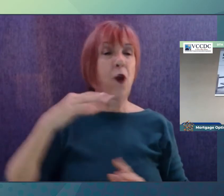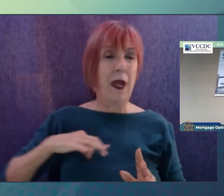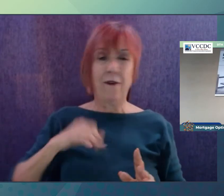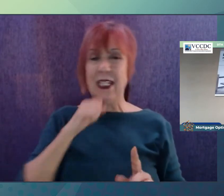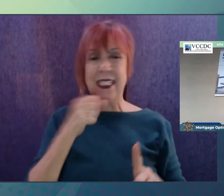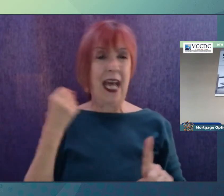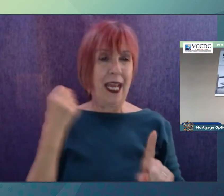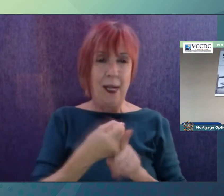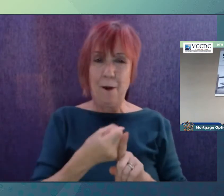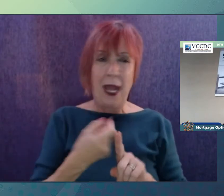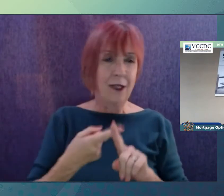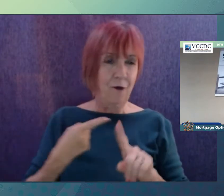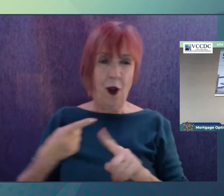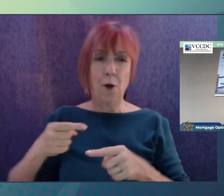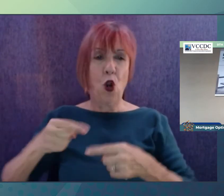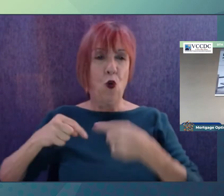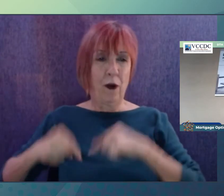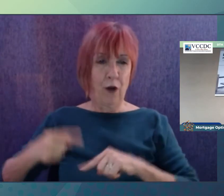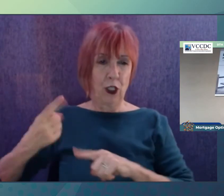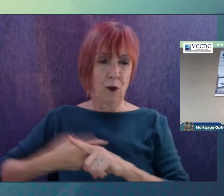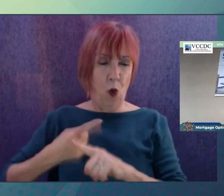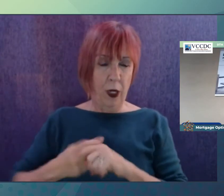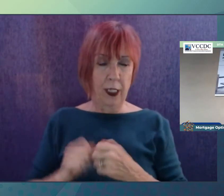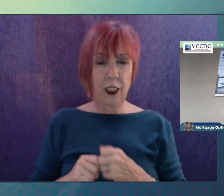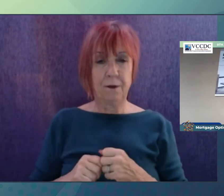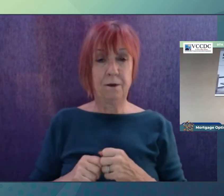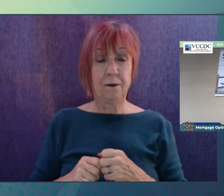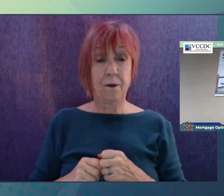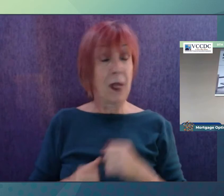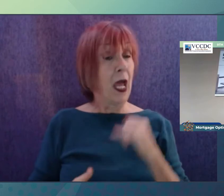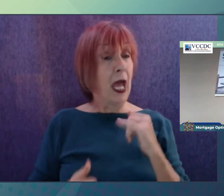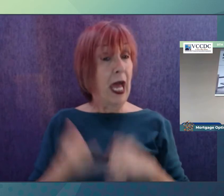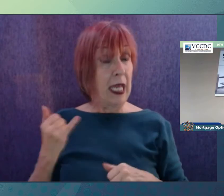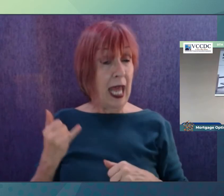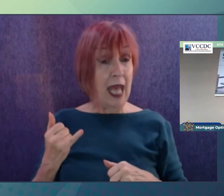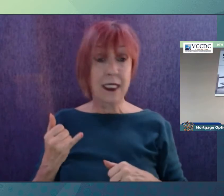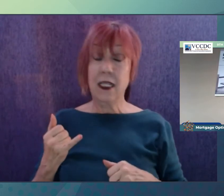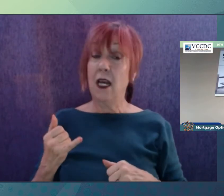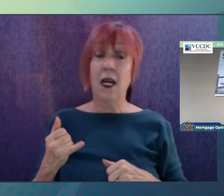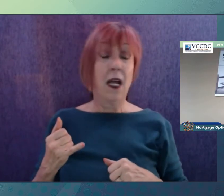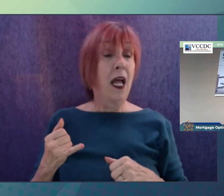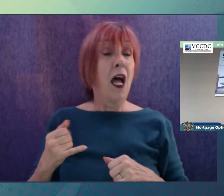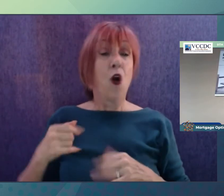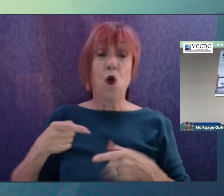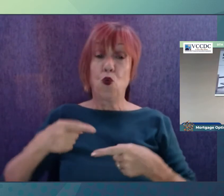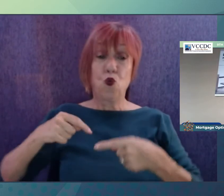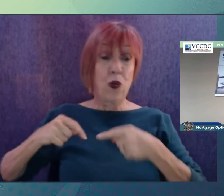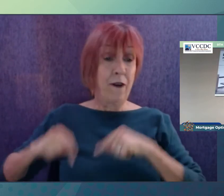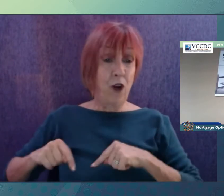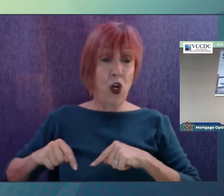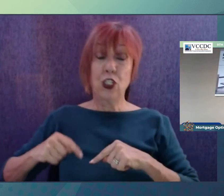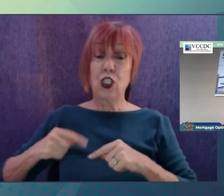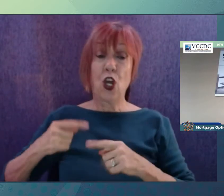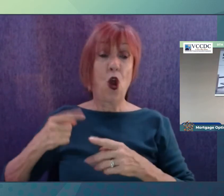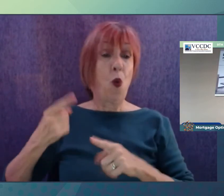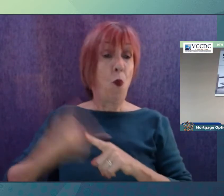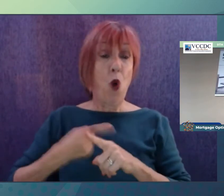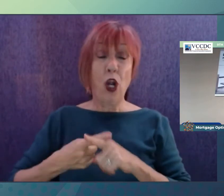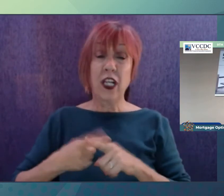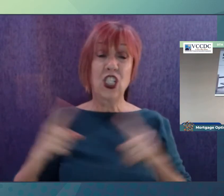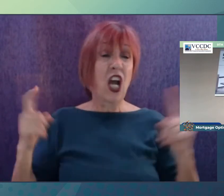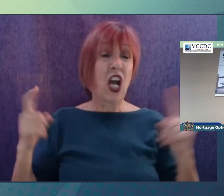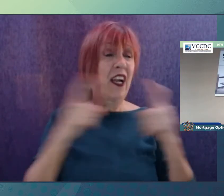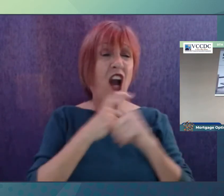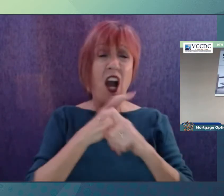mortgage. And lastly, reverse mortgages are complicated. There are a lot of rules to reverse mortgages. These loans come